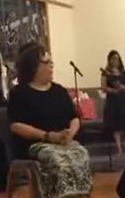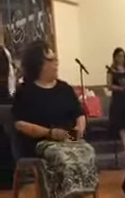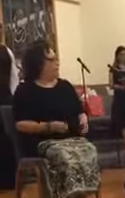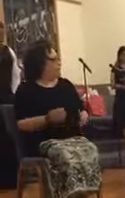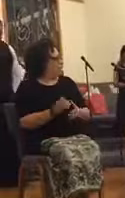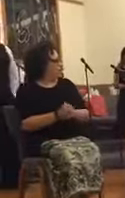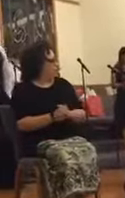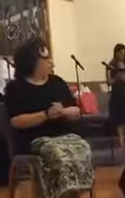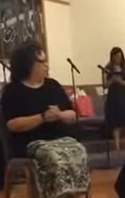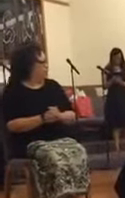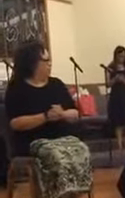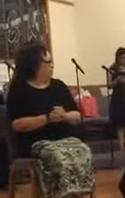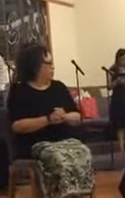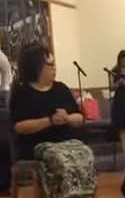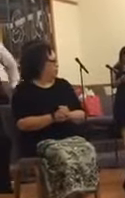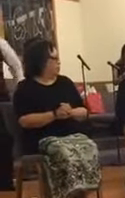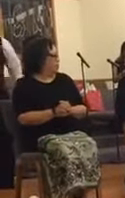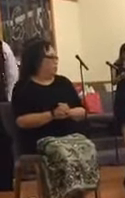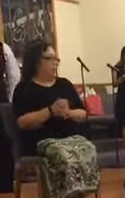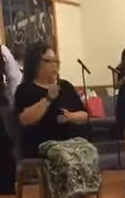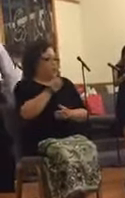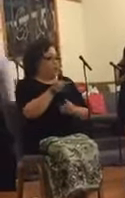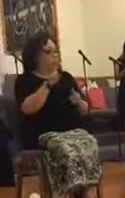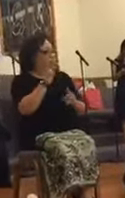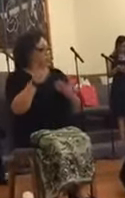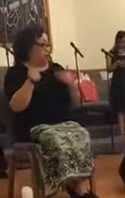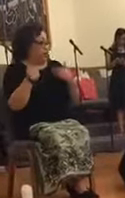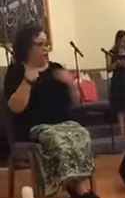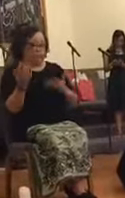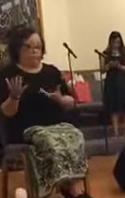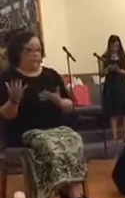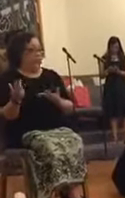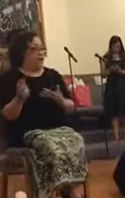English to the end of the journey. Right. Tell them,